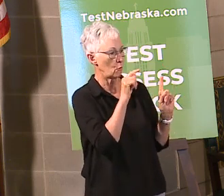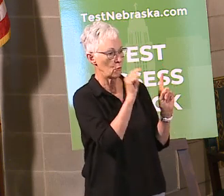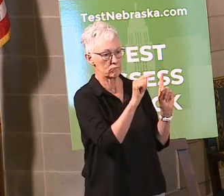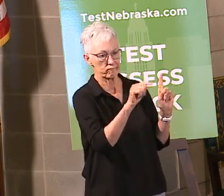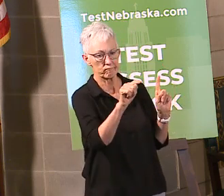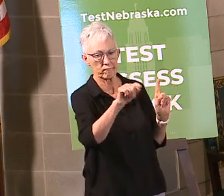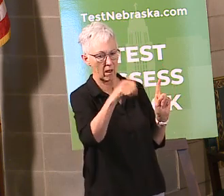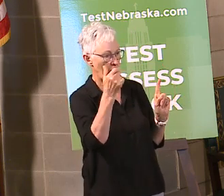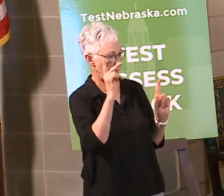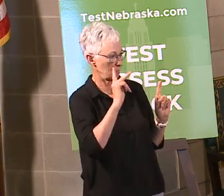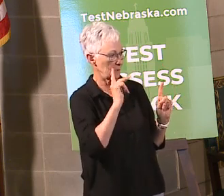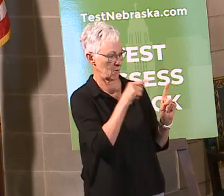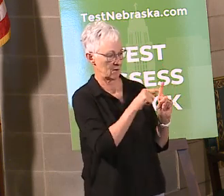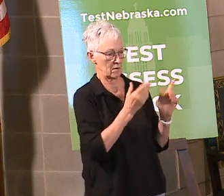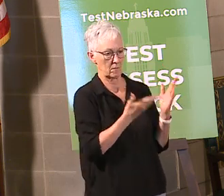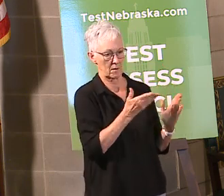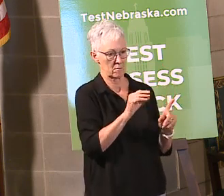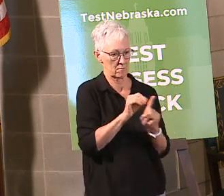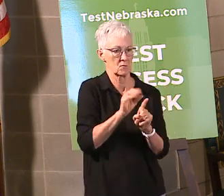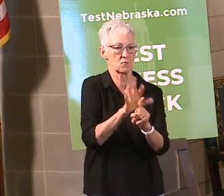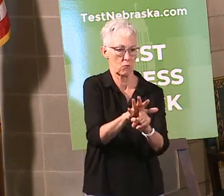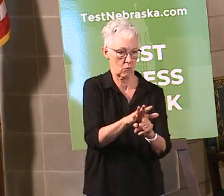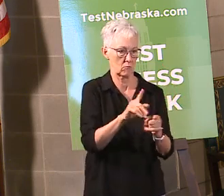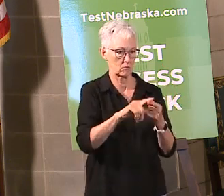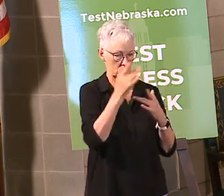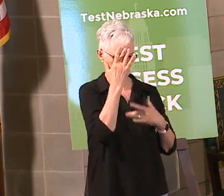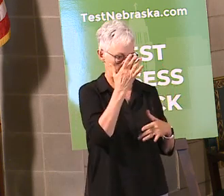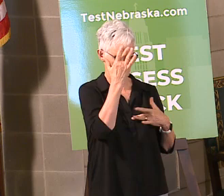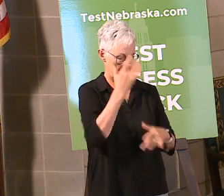quarantine. So, but we'll get a clarification on that.